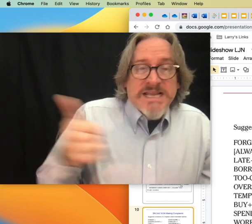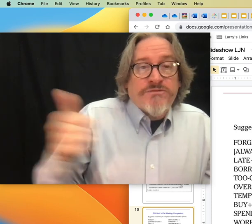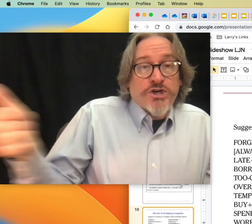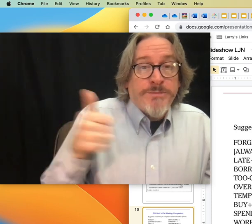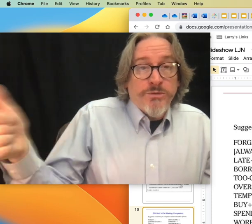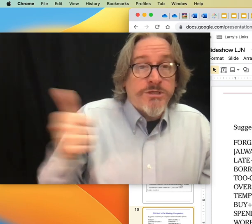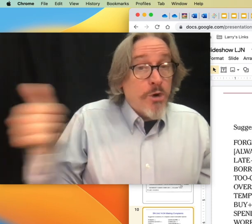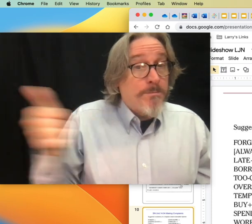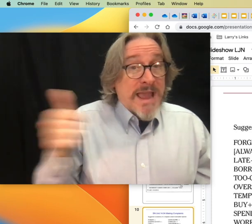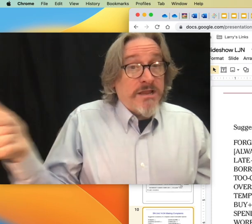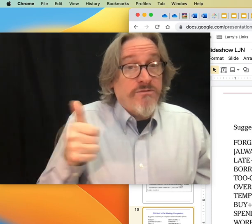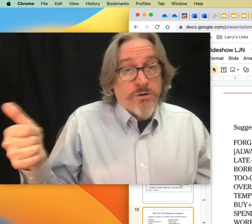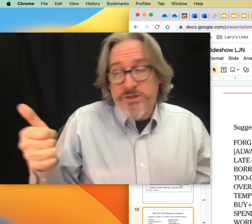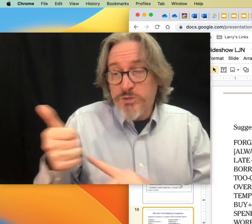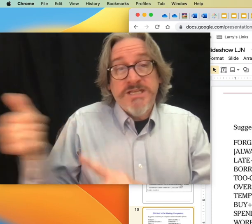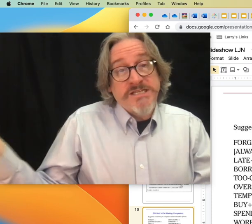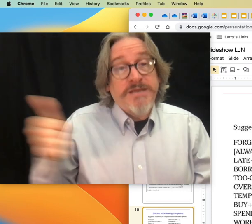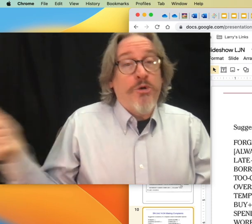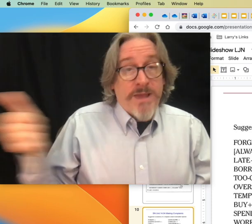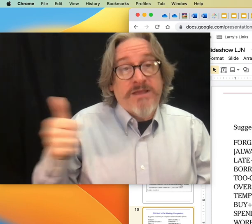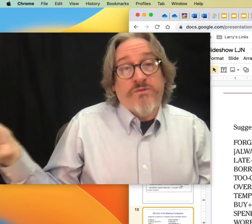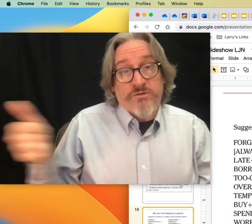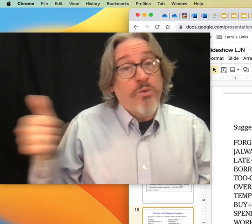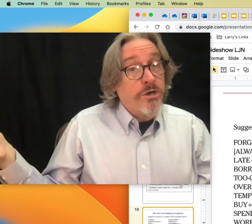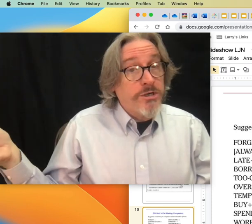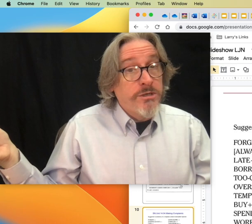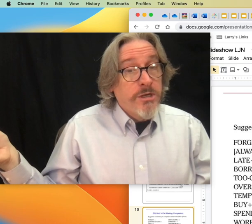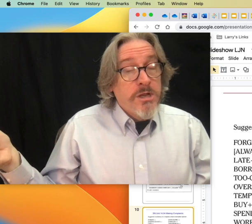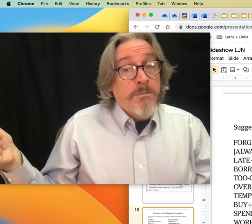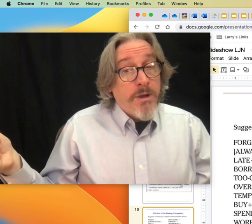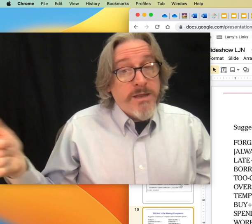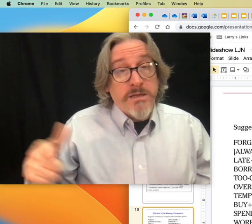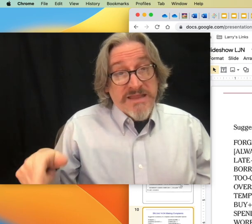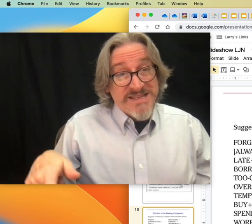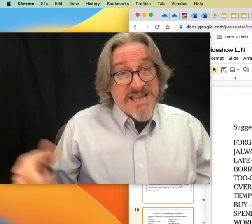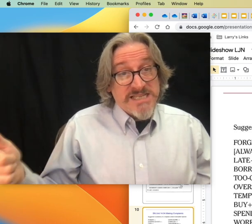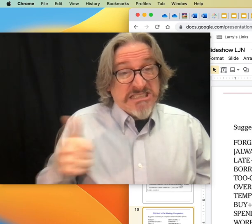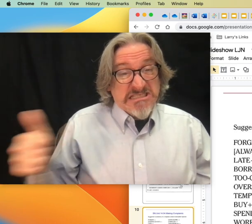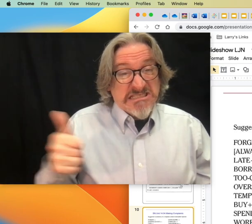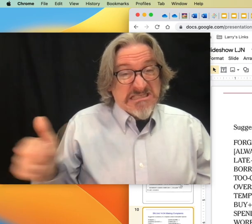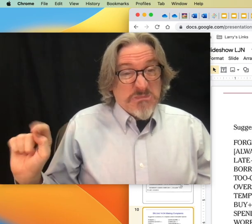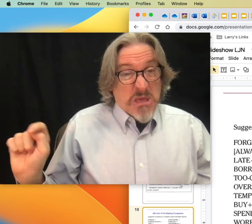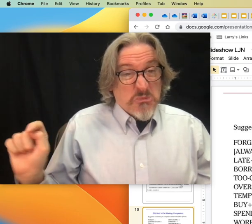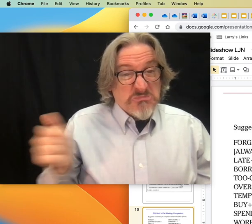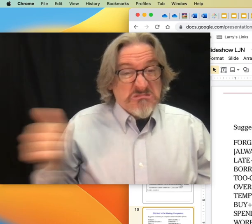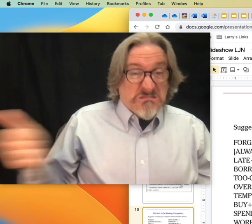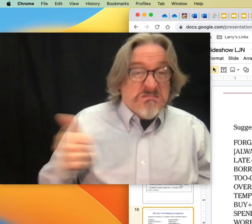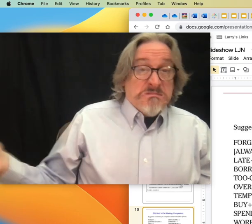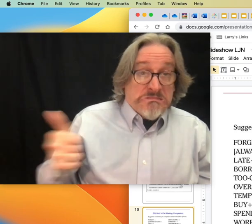So this is a sign for commute, going back and forth. Usually it's like going back and forth to work. But in this case,